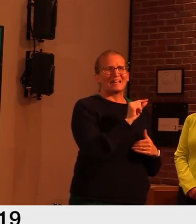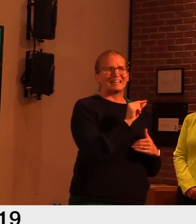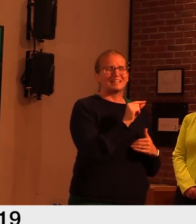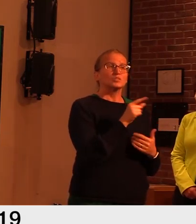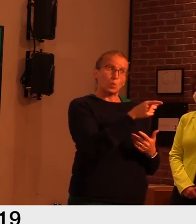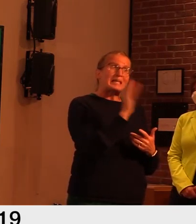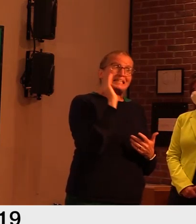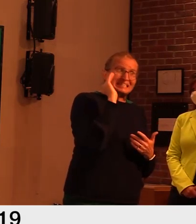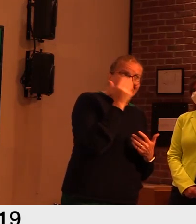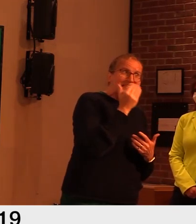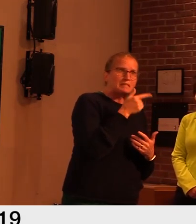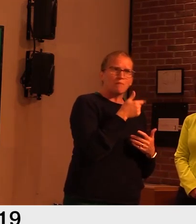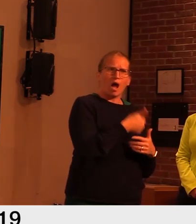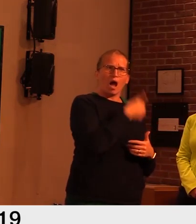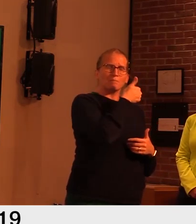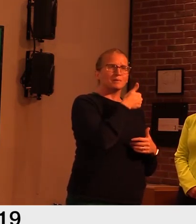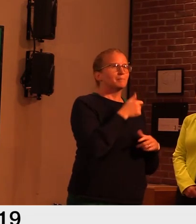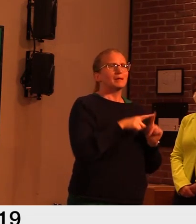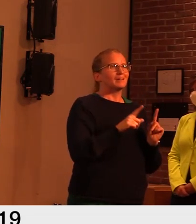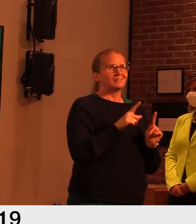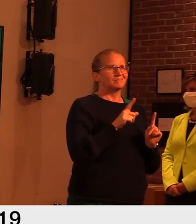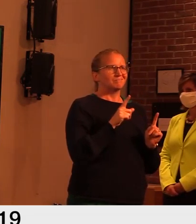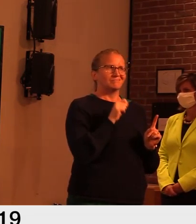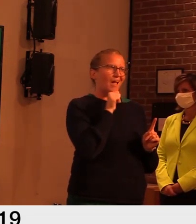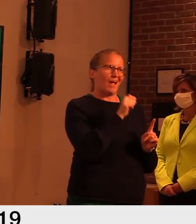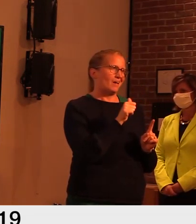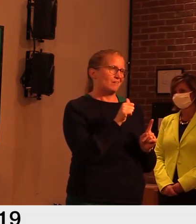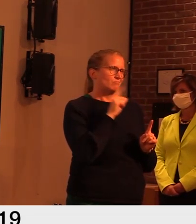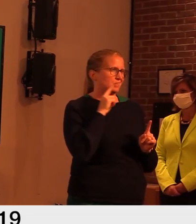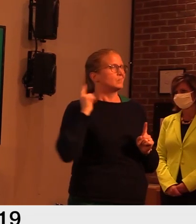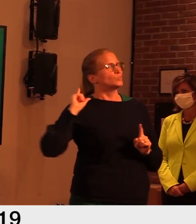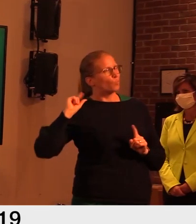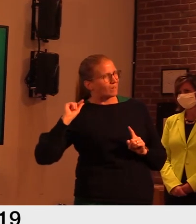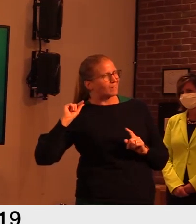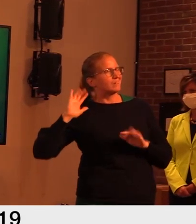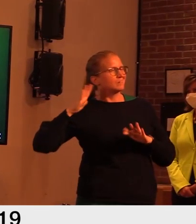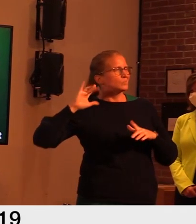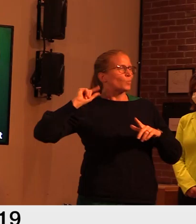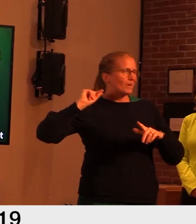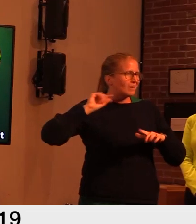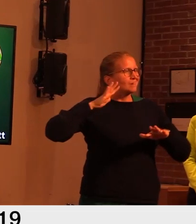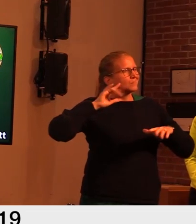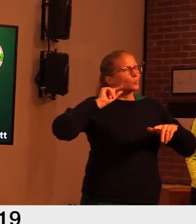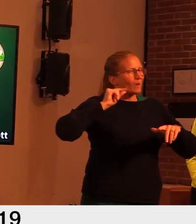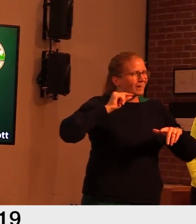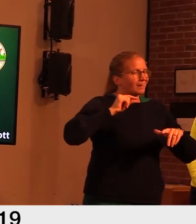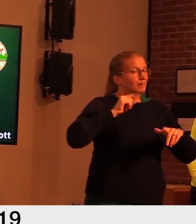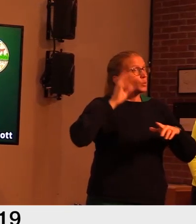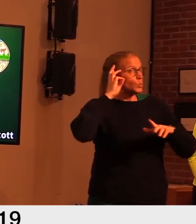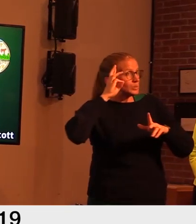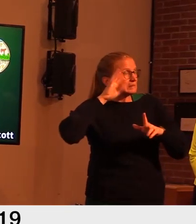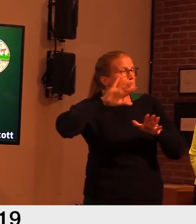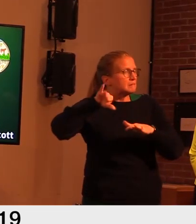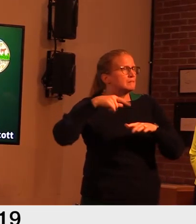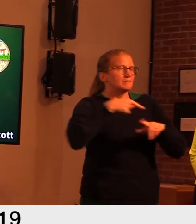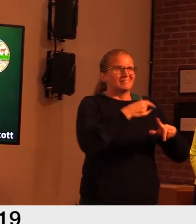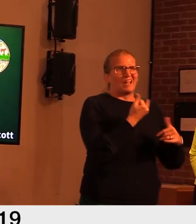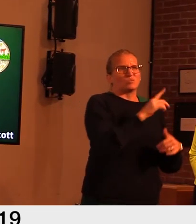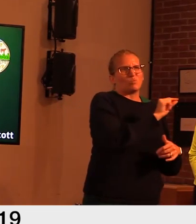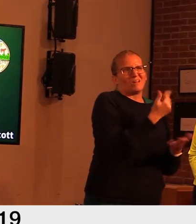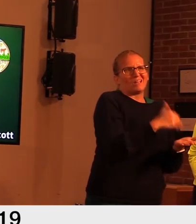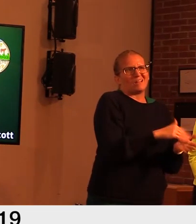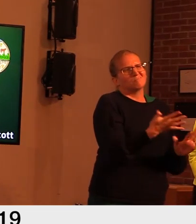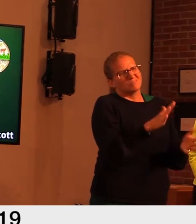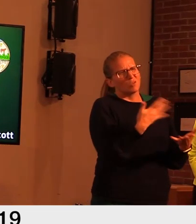So if you just look at the long perspective, we had 20, 24. We went into this period where it was higher during the outbreak, and now pulling